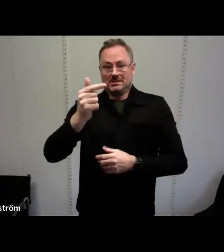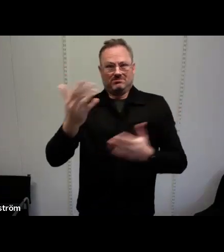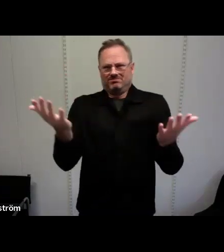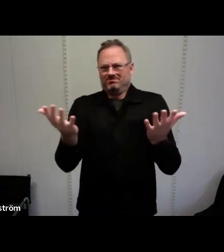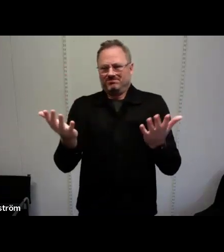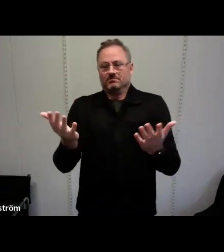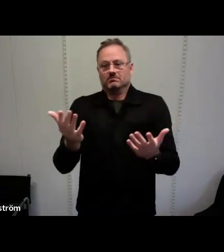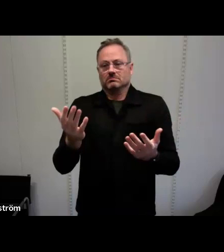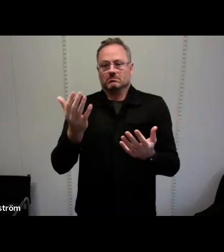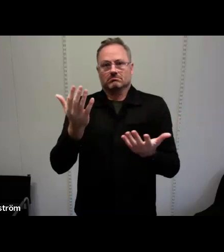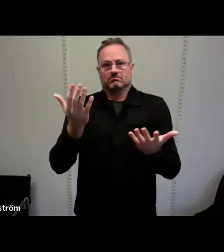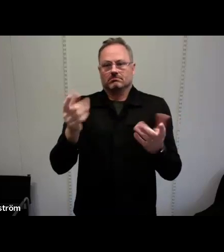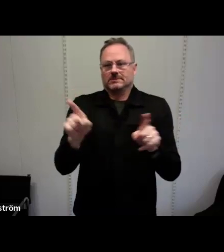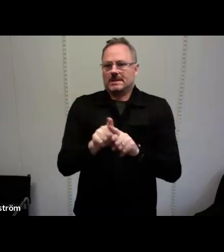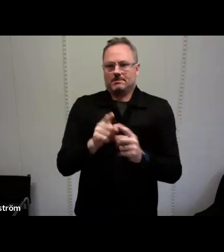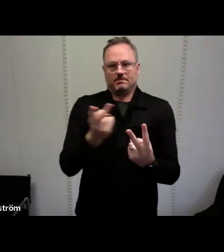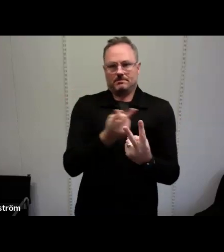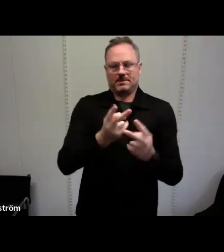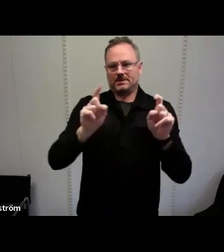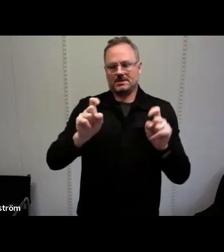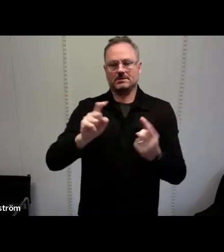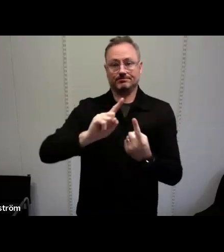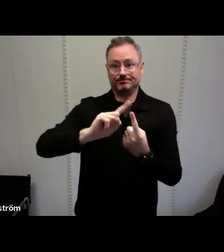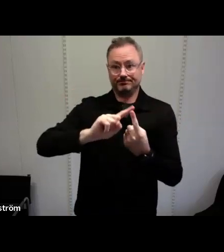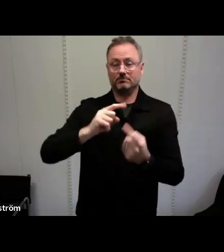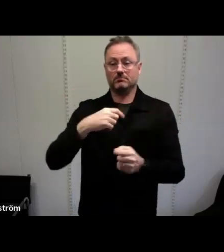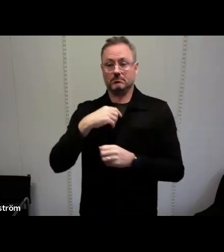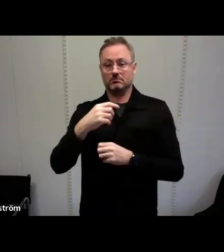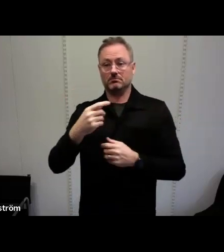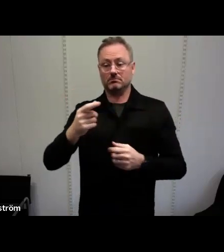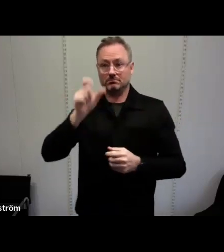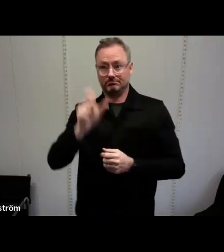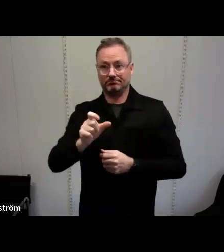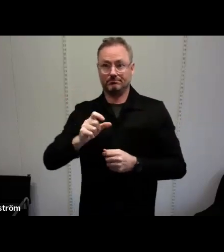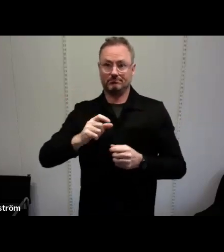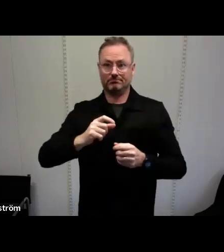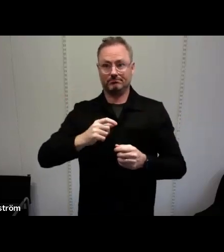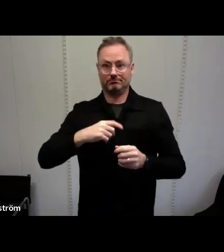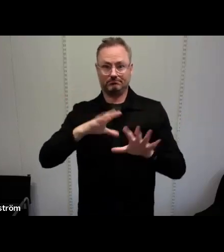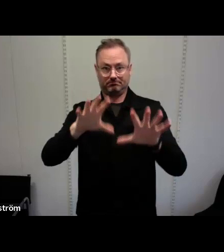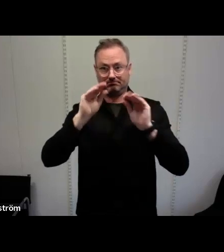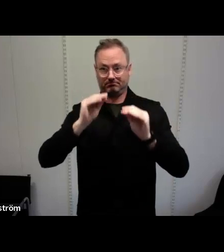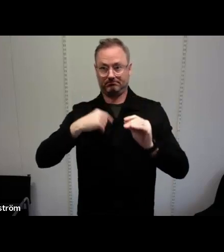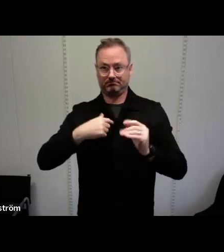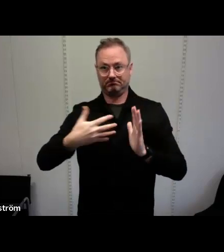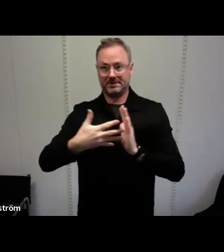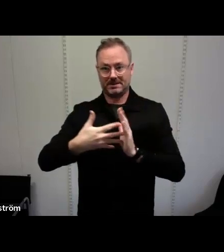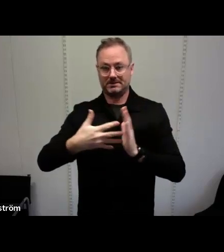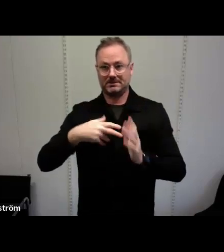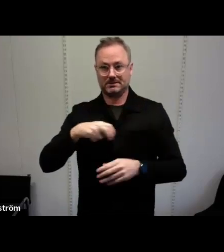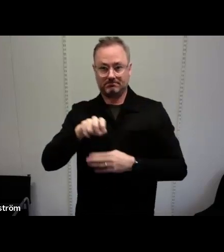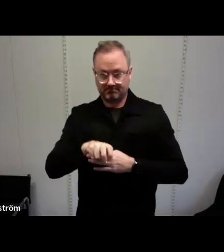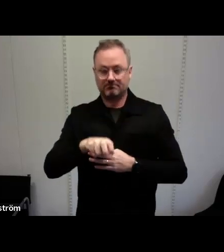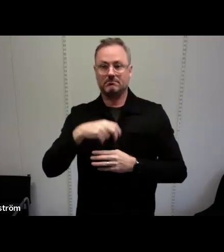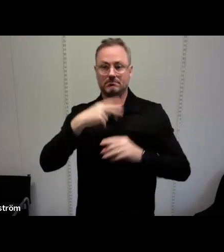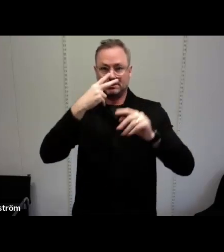So in general, just to give a basic explanation of the SRT, the sign repetition test,